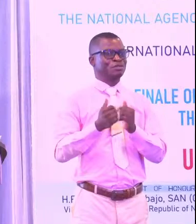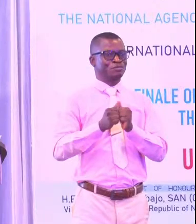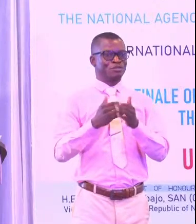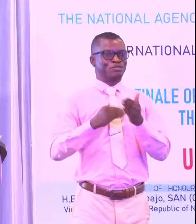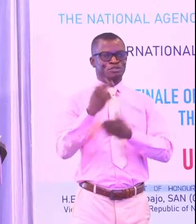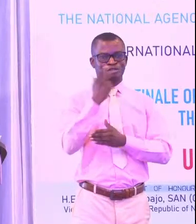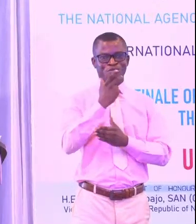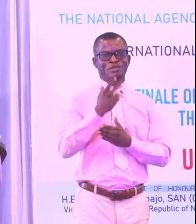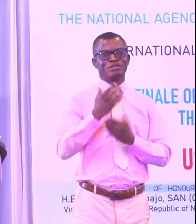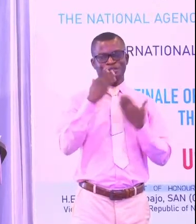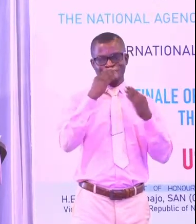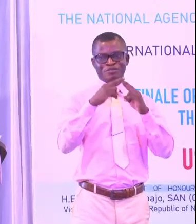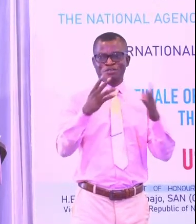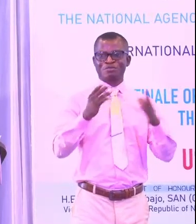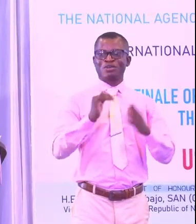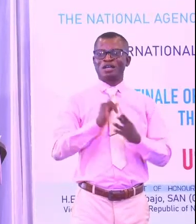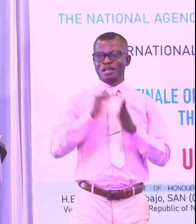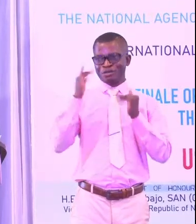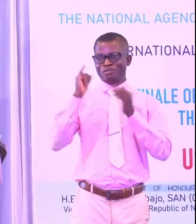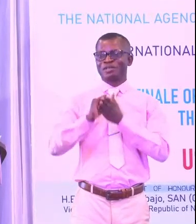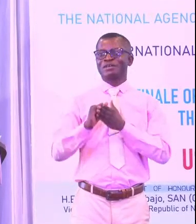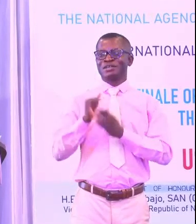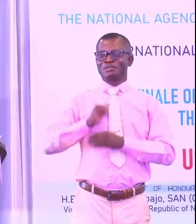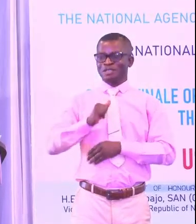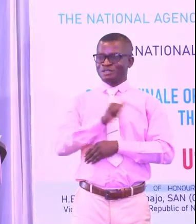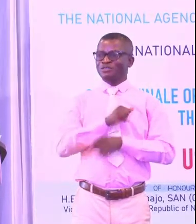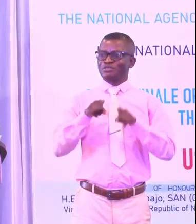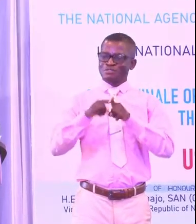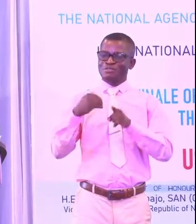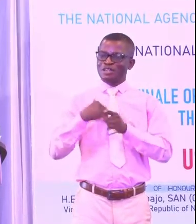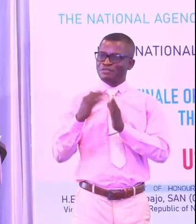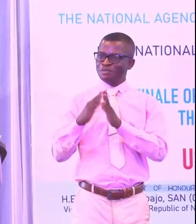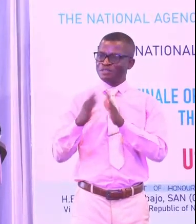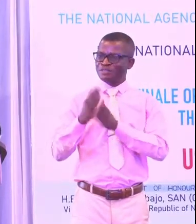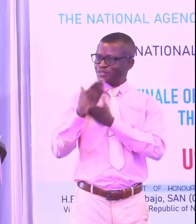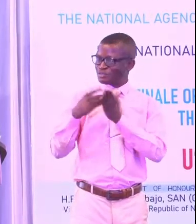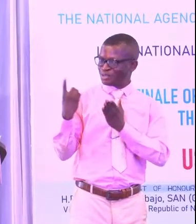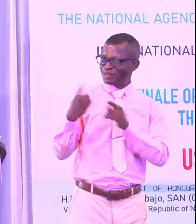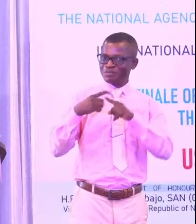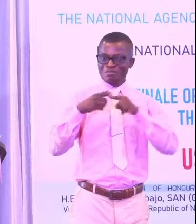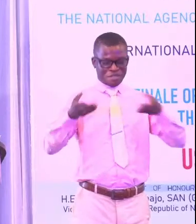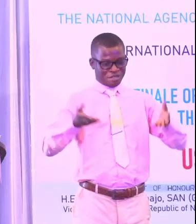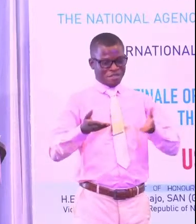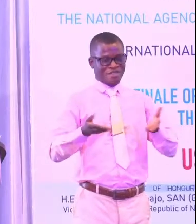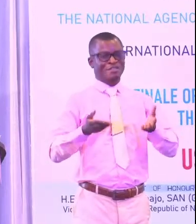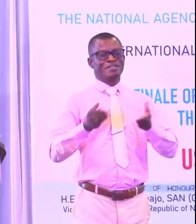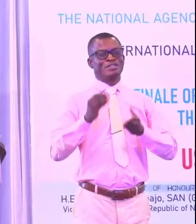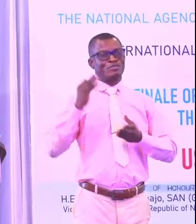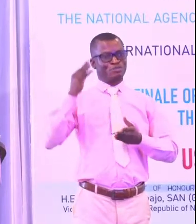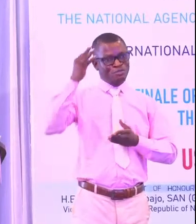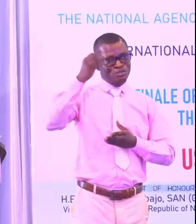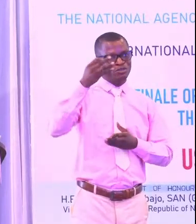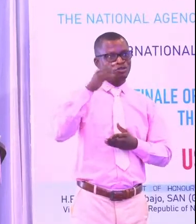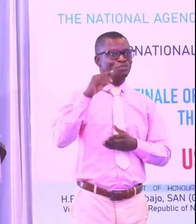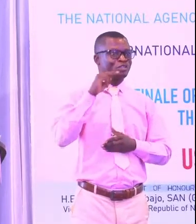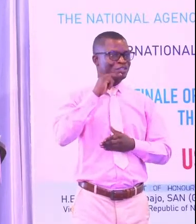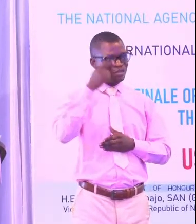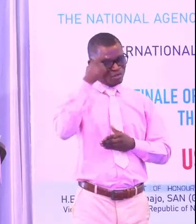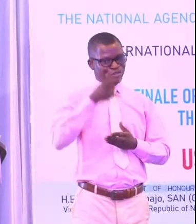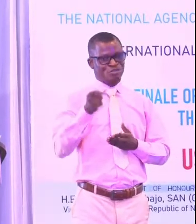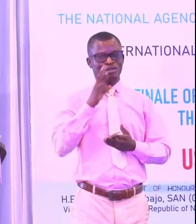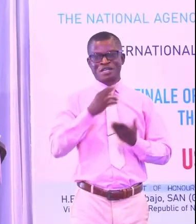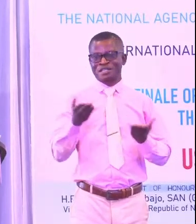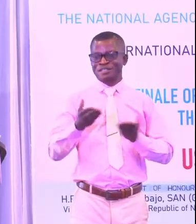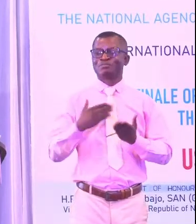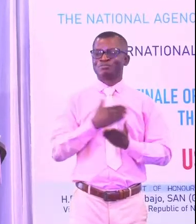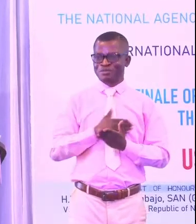your time. I know the ambassadors also, you have a meeting somewhere, but right now, this is the future of Nigeria. And because you are here, we need you also to be